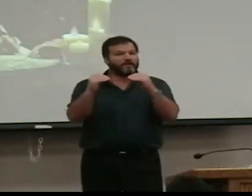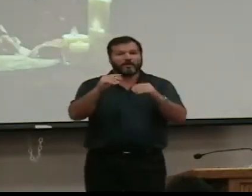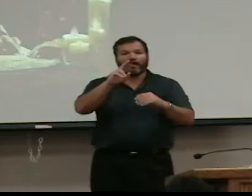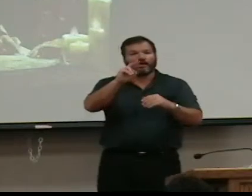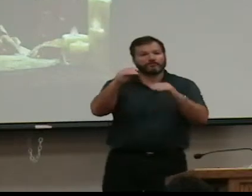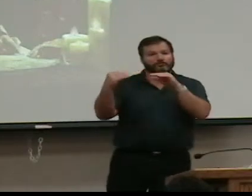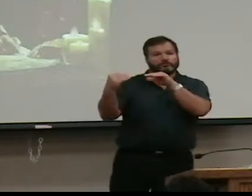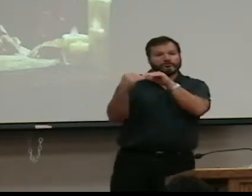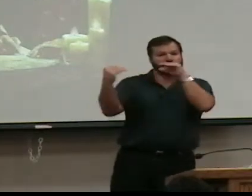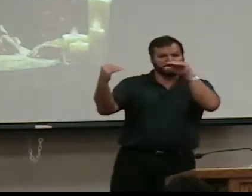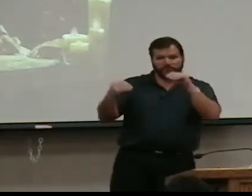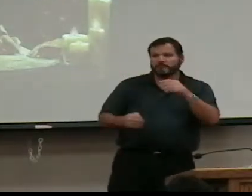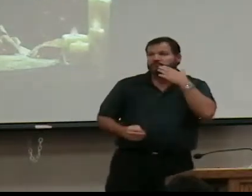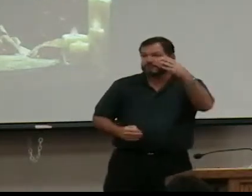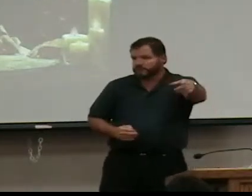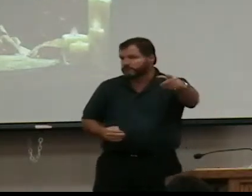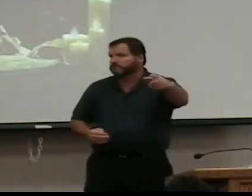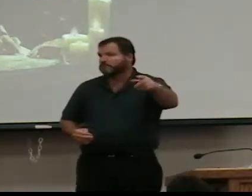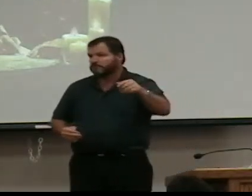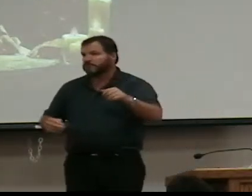Not fair? Injustice?